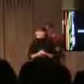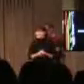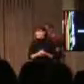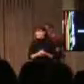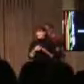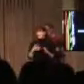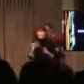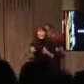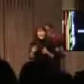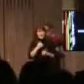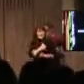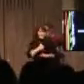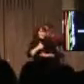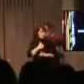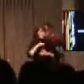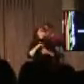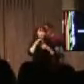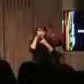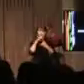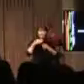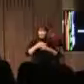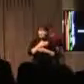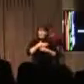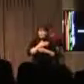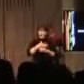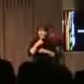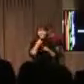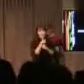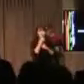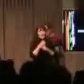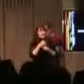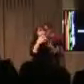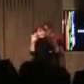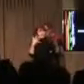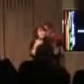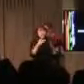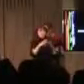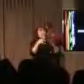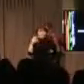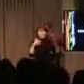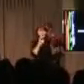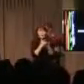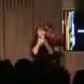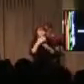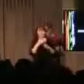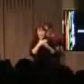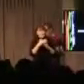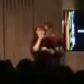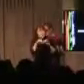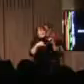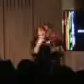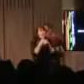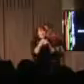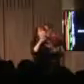She has enjoyed a prominent career from which she has created several major bodies of work, including international exhibitions